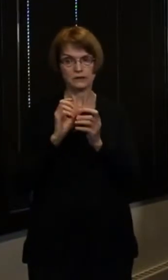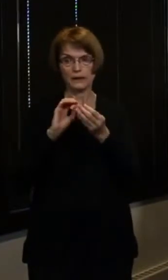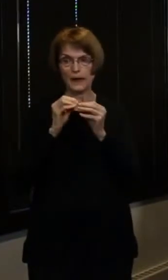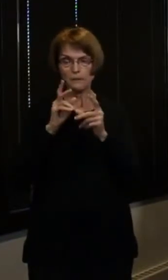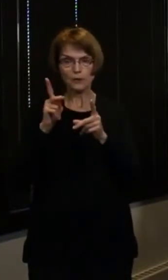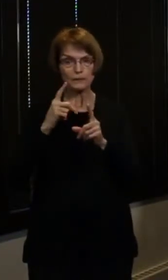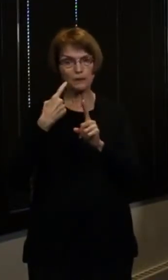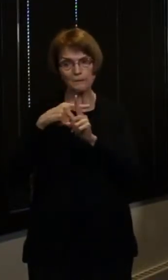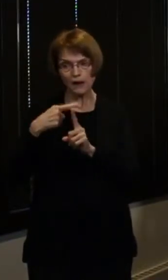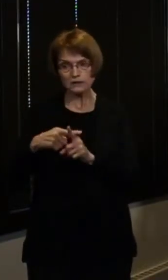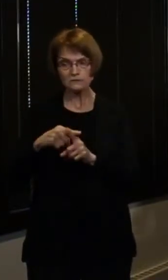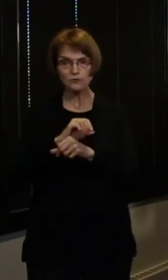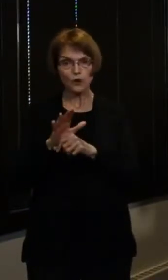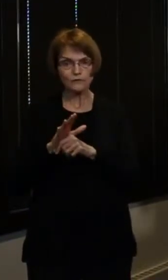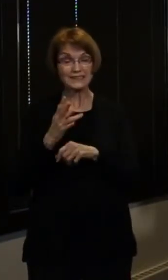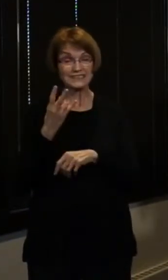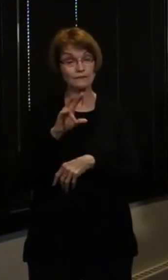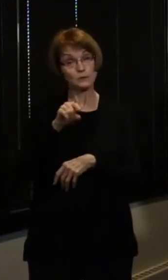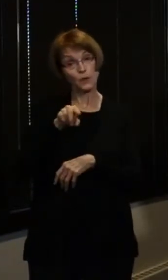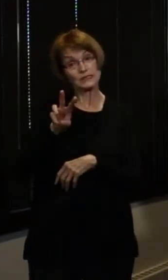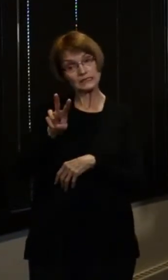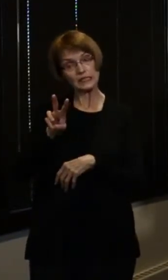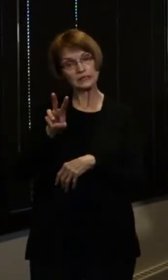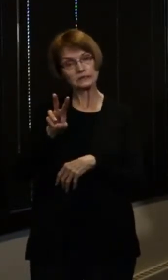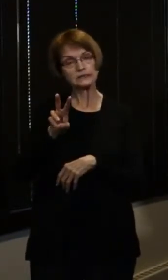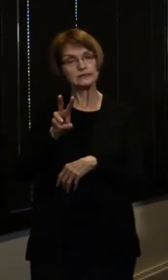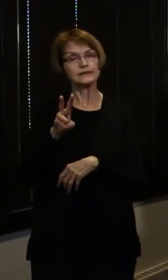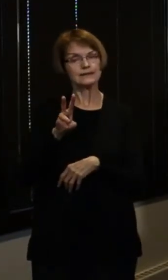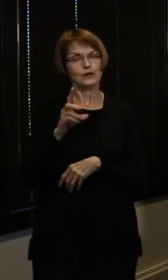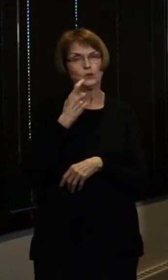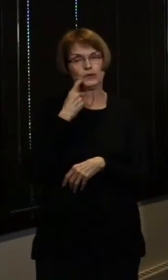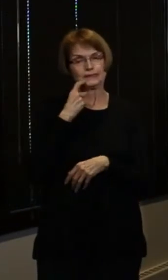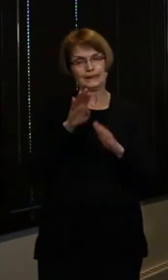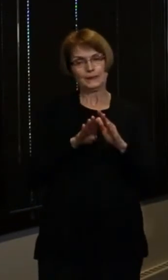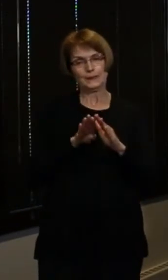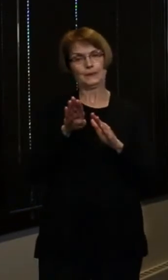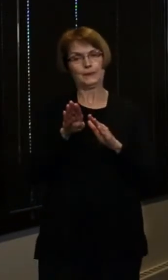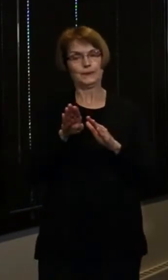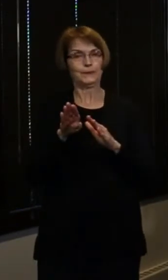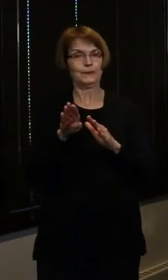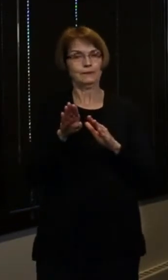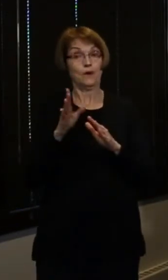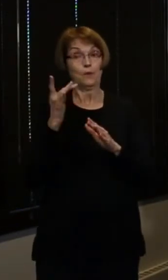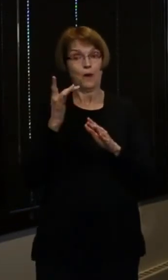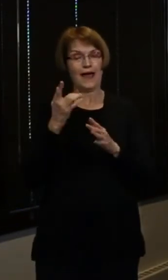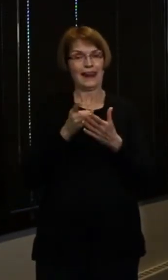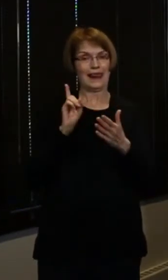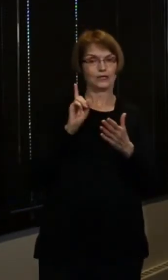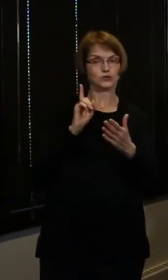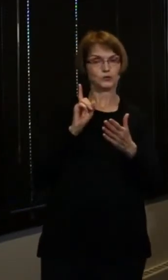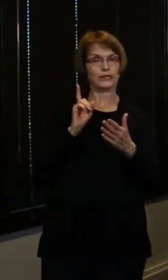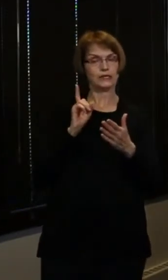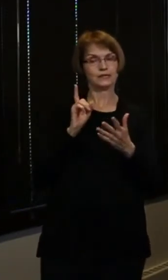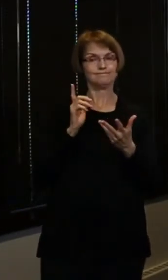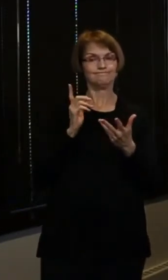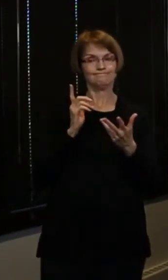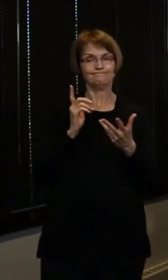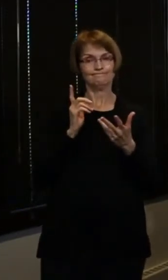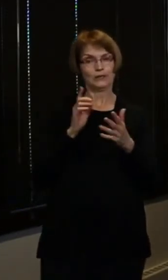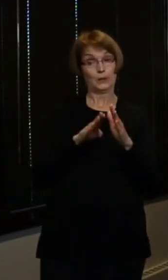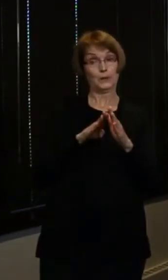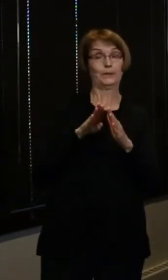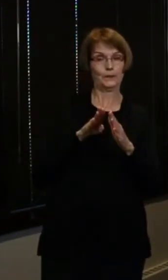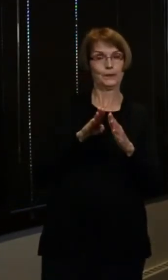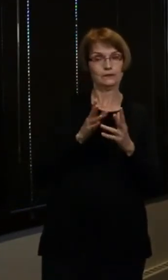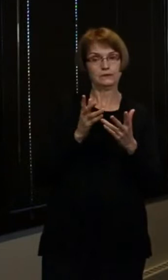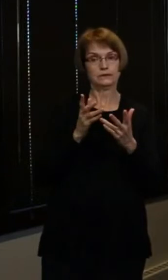at 17.6. It's ticked up a little bit, but that's because we had that slight bump from a week ago. So if we continue on this